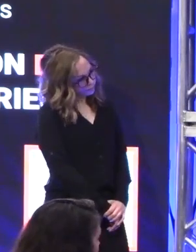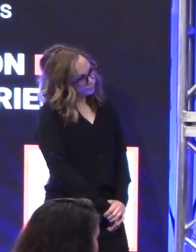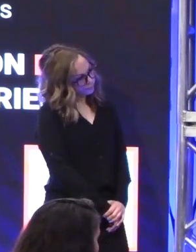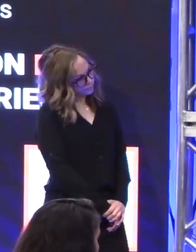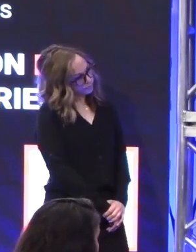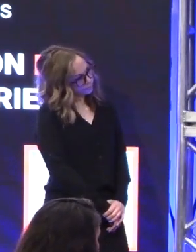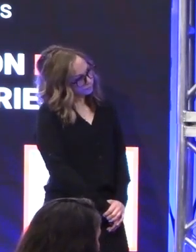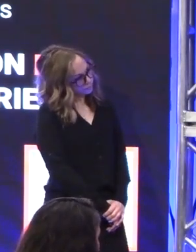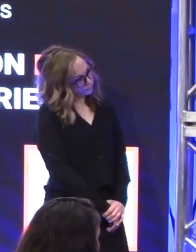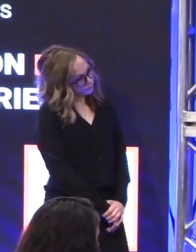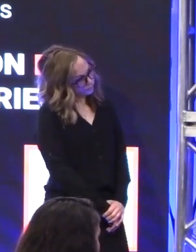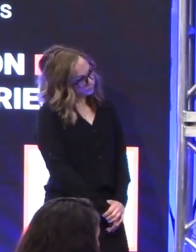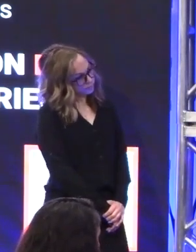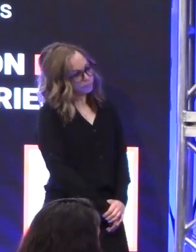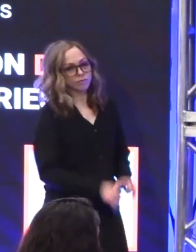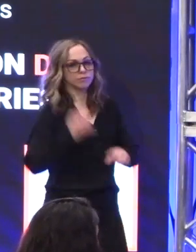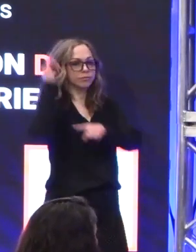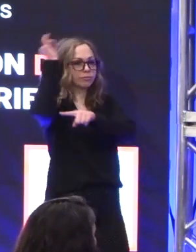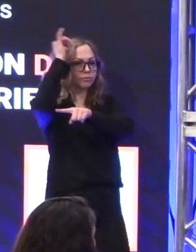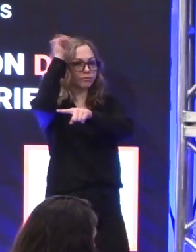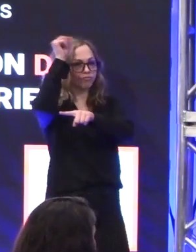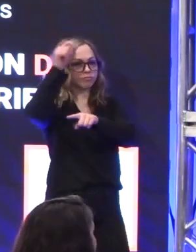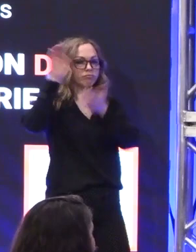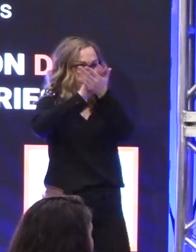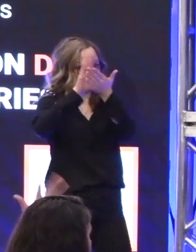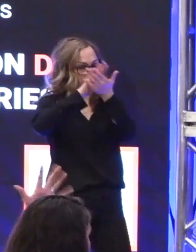own table. And that is still a fact.